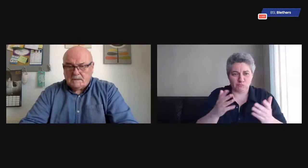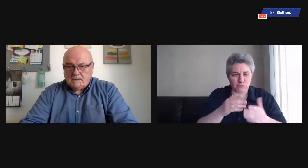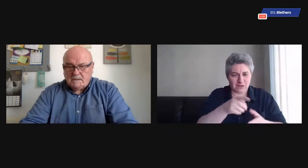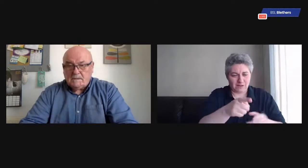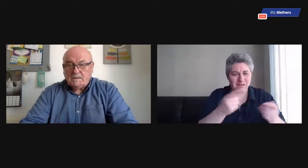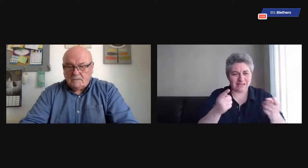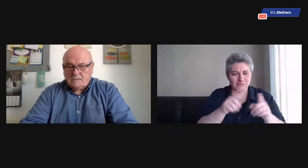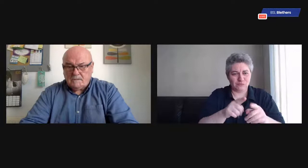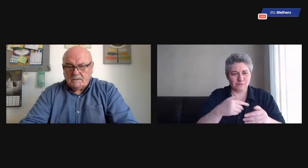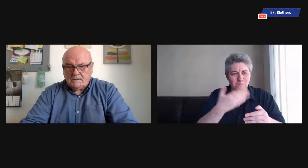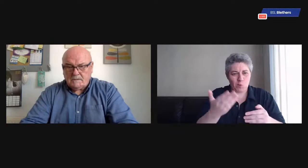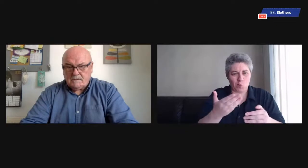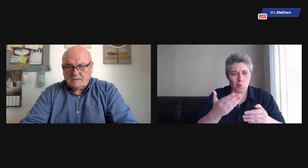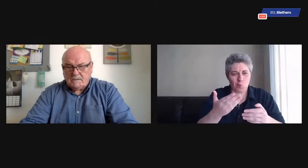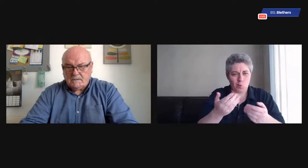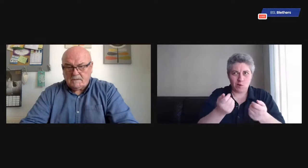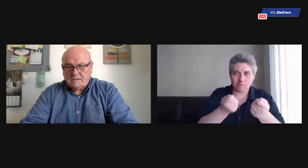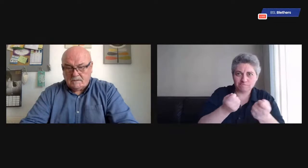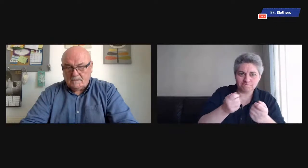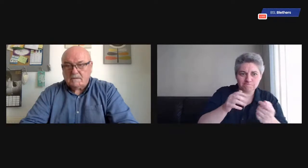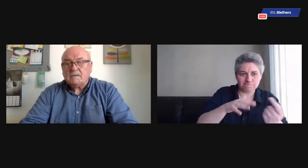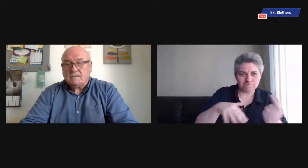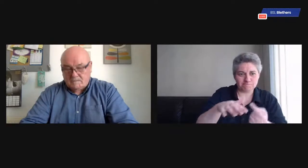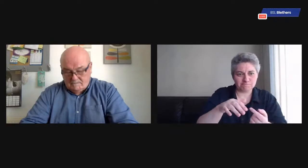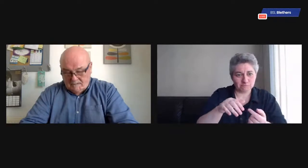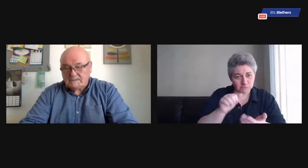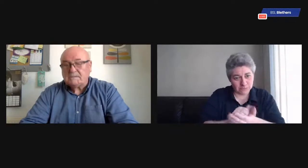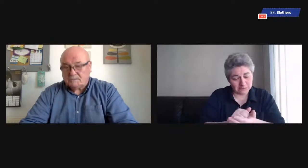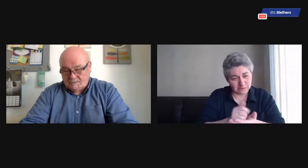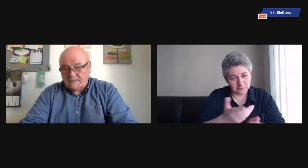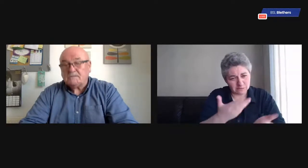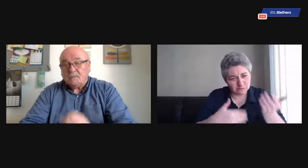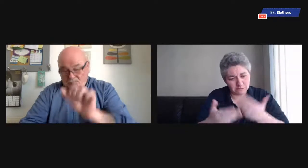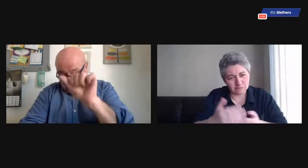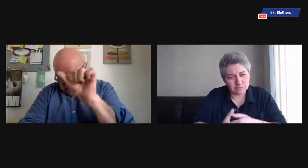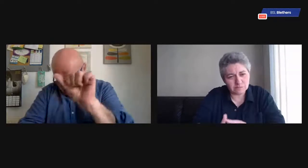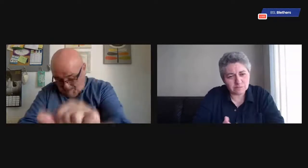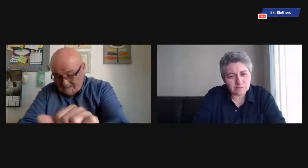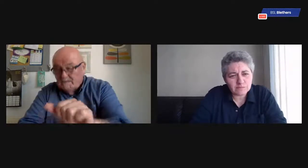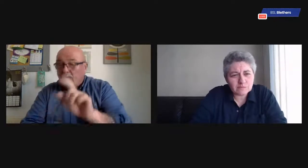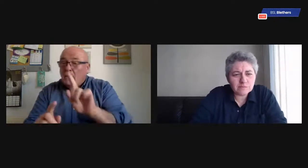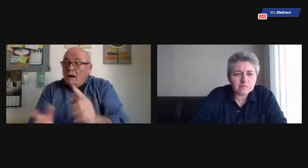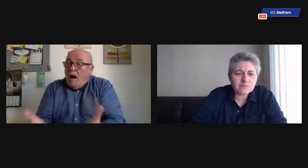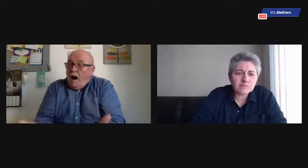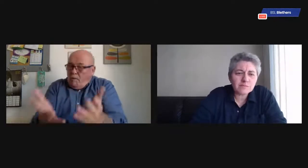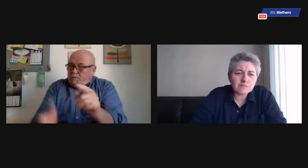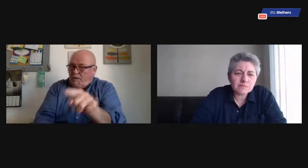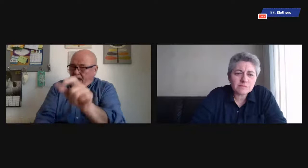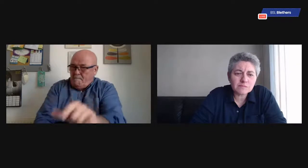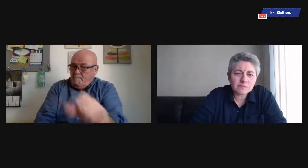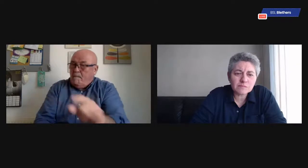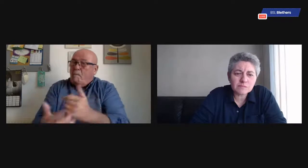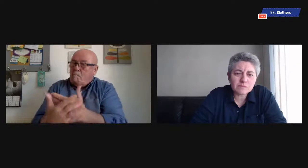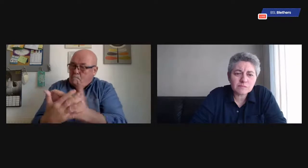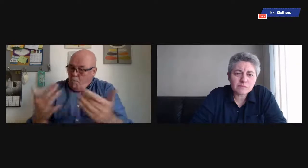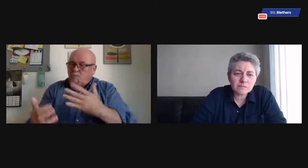only there in the court system. It's the deaf intermediary that has more power. Is that